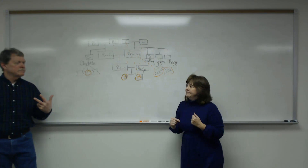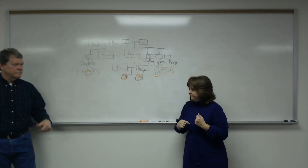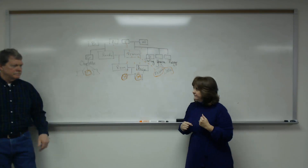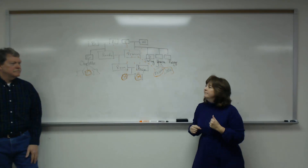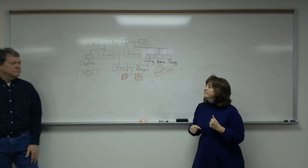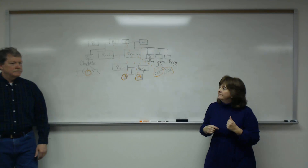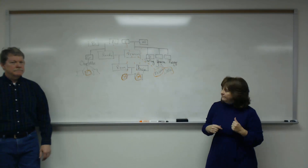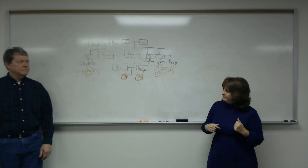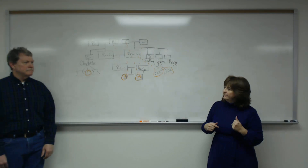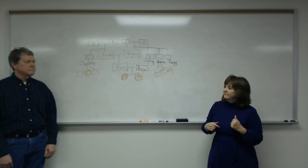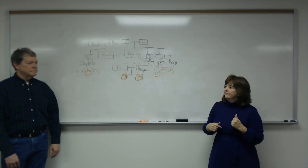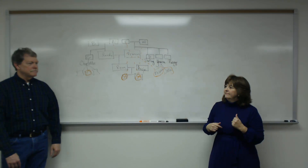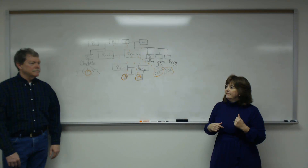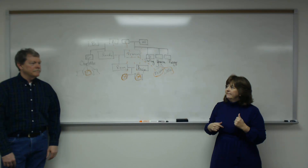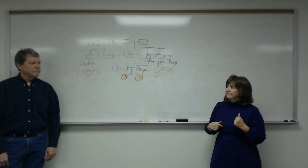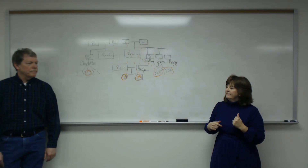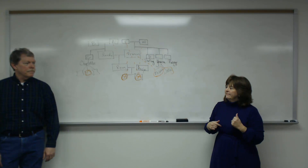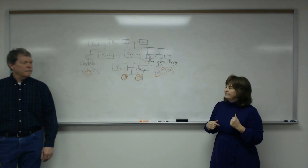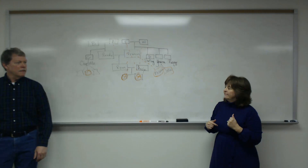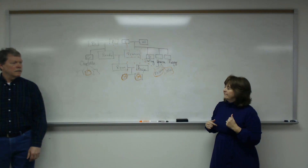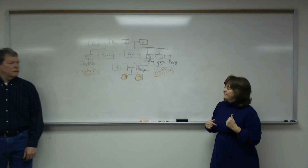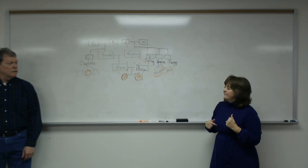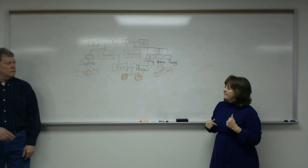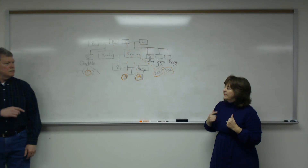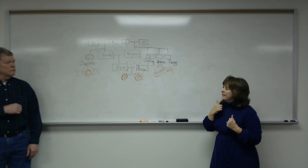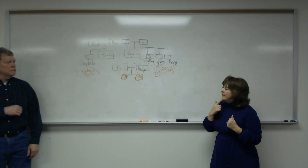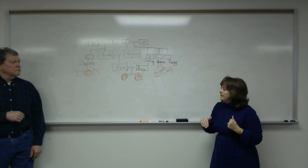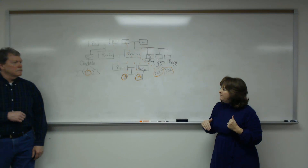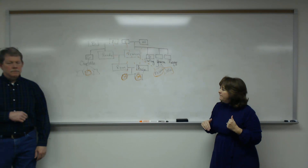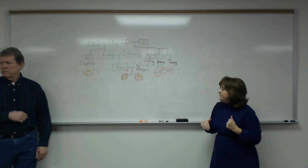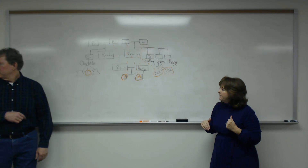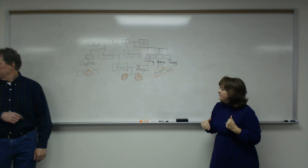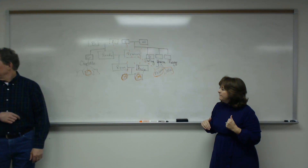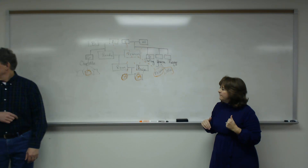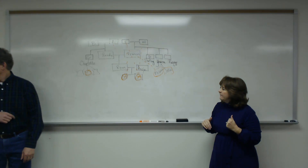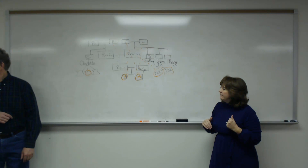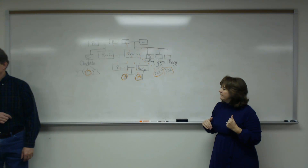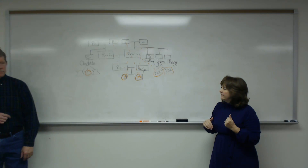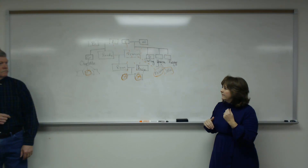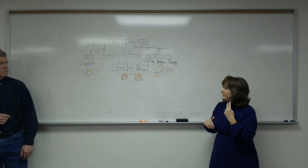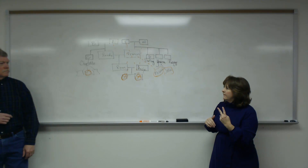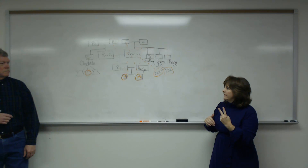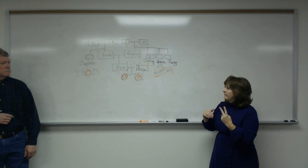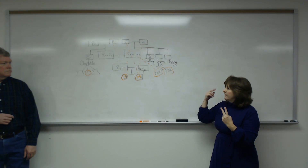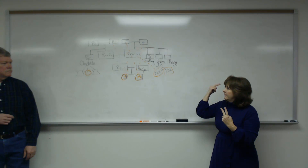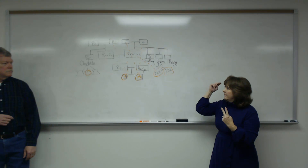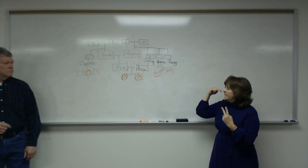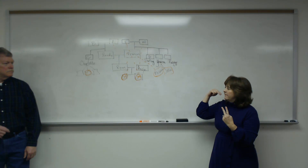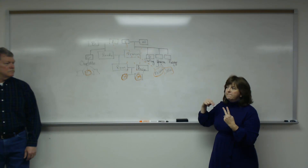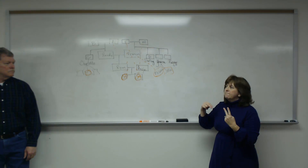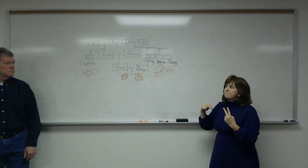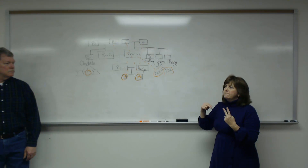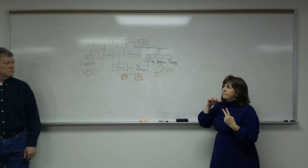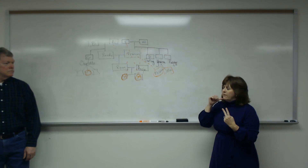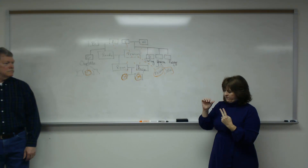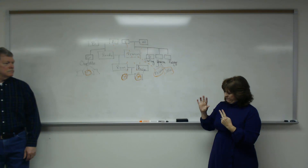Two nephews and two nieces. Say that again. 2 nephews and 2 nieces. He has 2 nephews and 2 nieces. Well, what